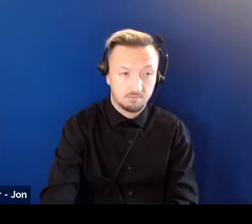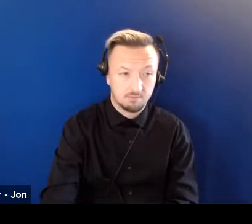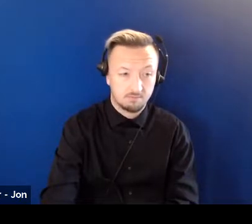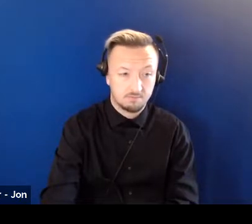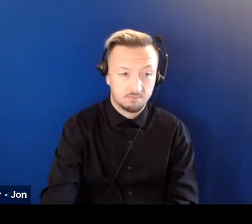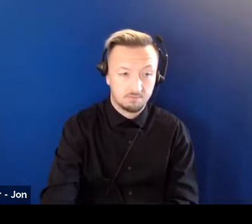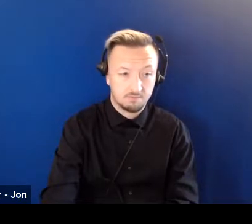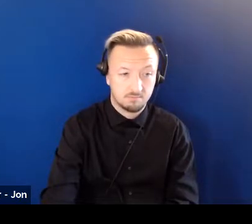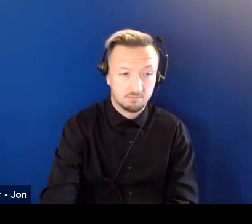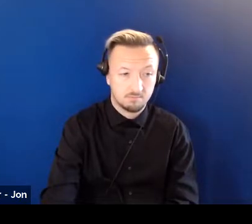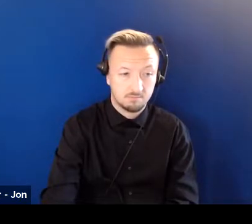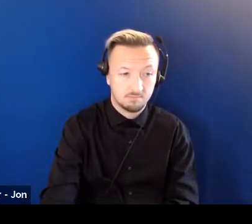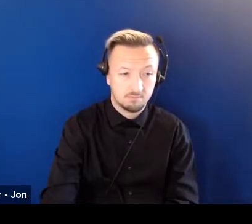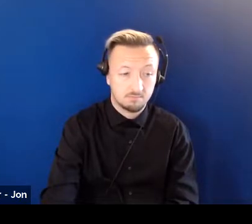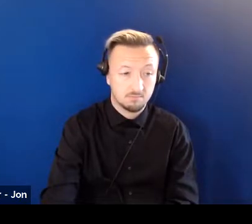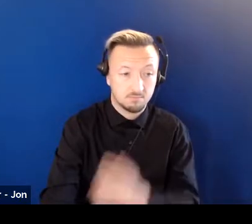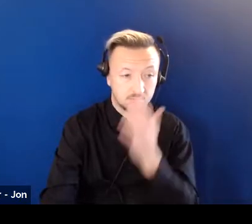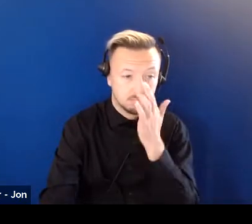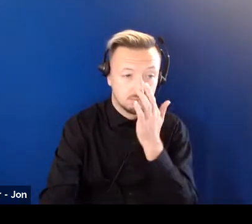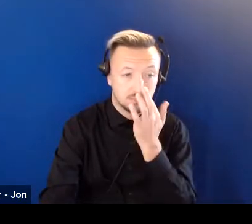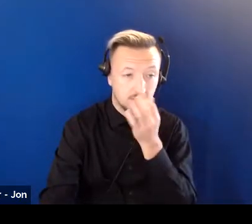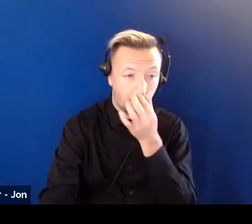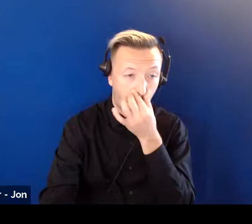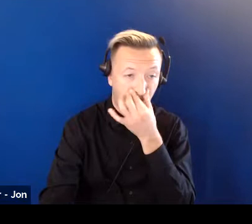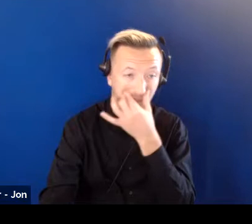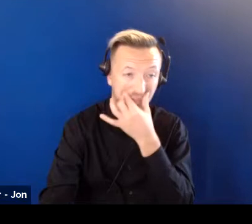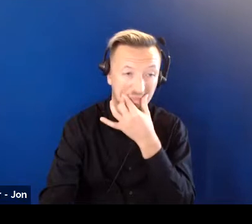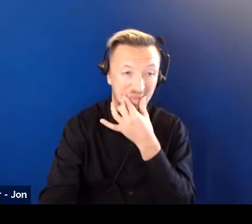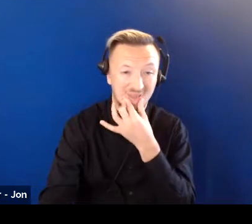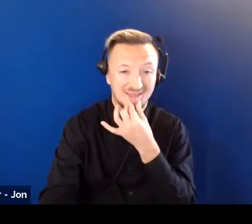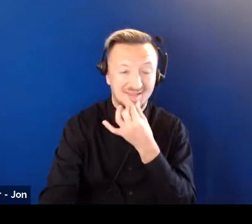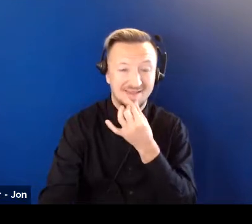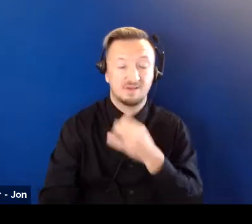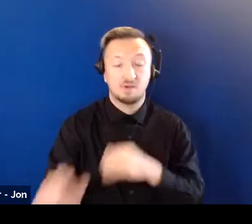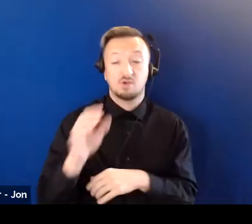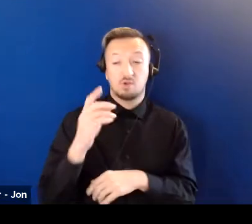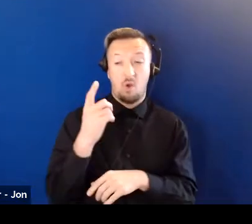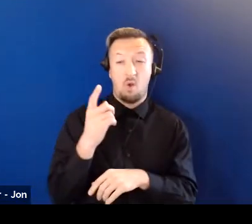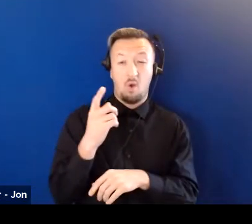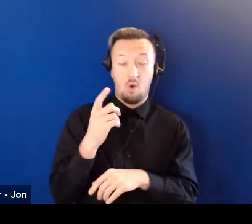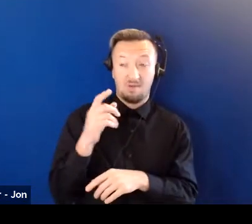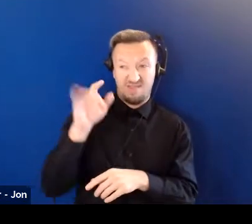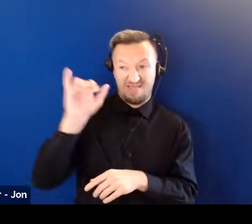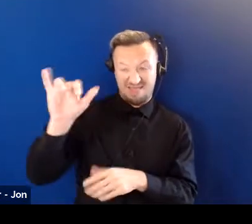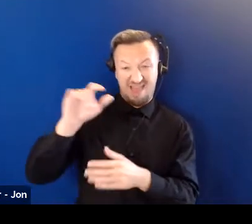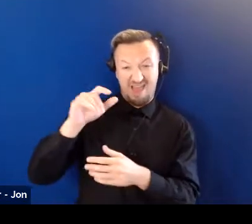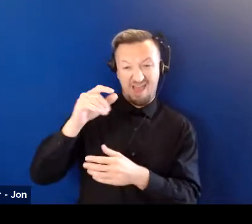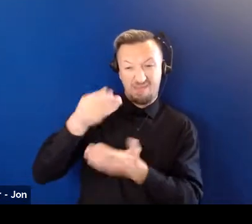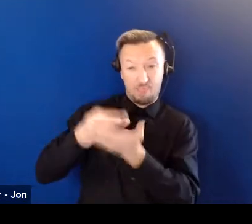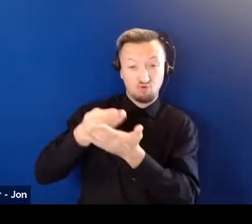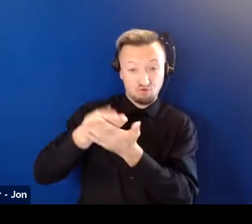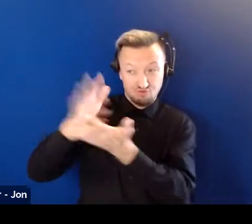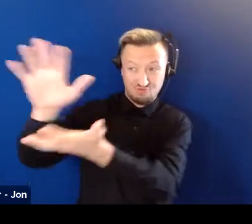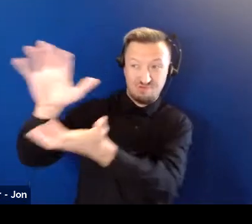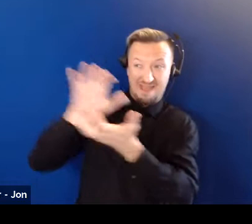were awarded this grant a little bit over a year ago. And so even though it's taken a